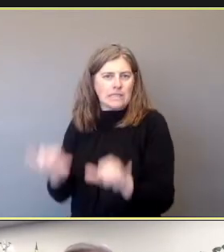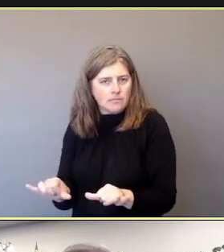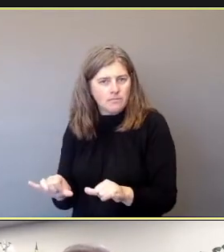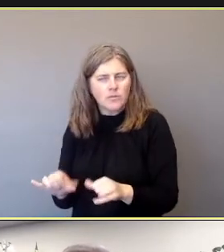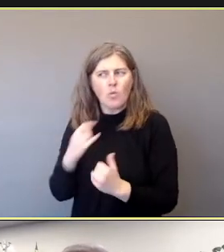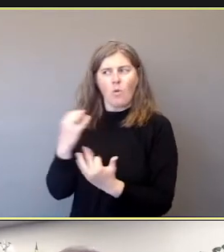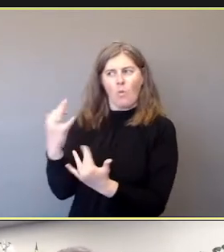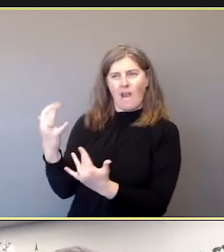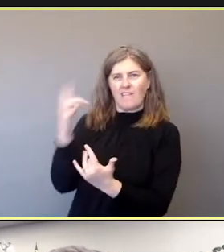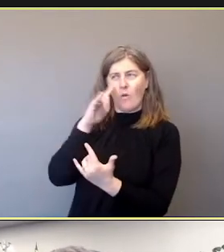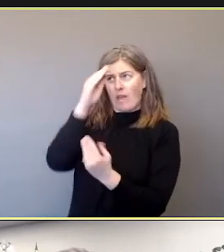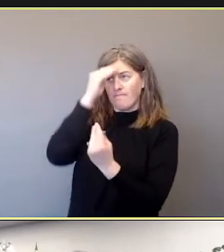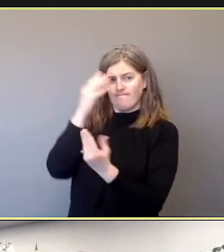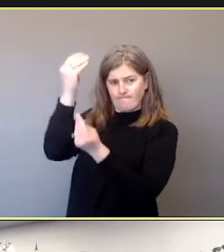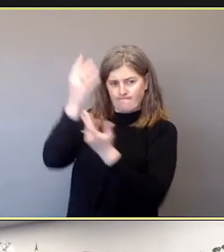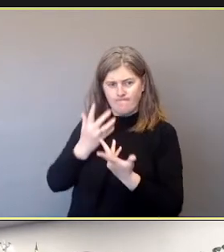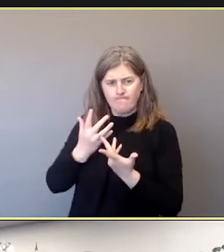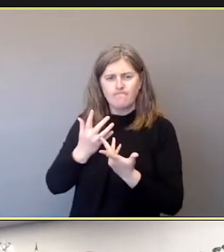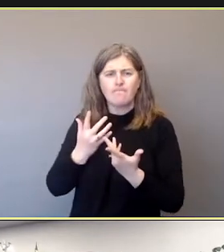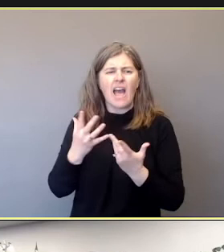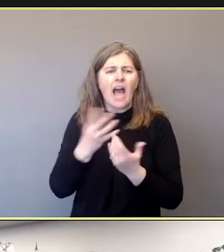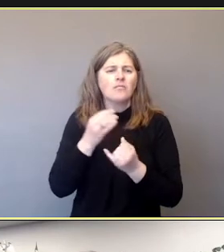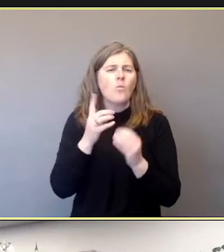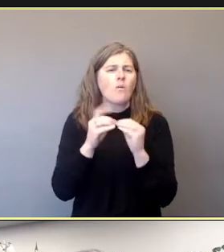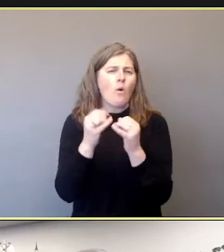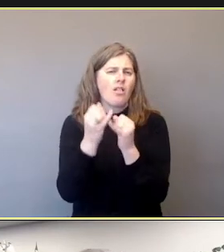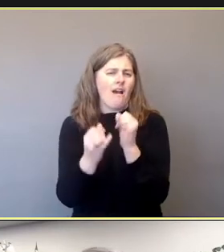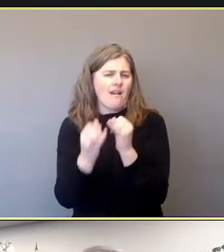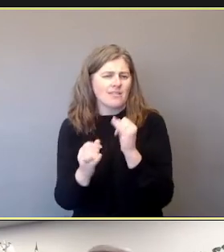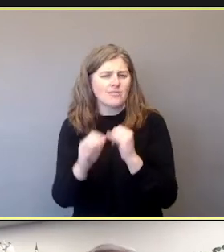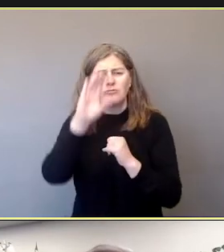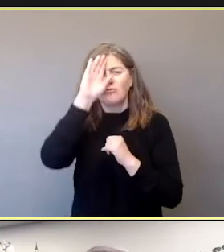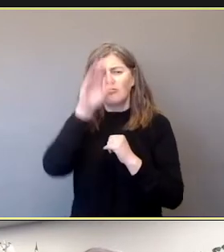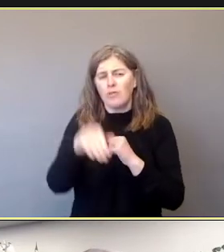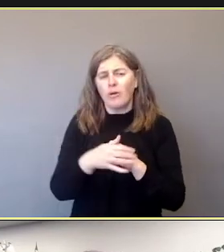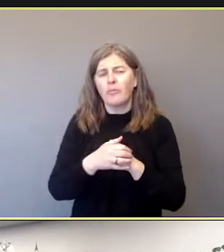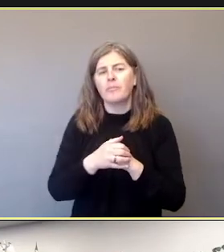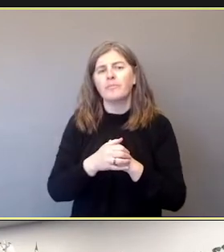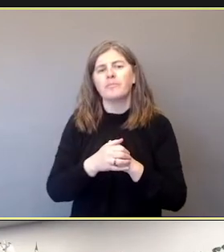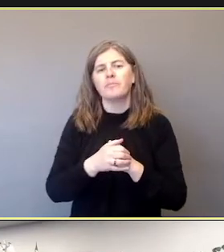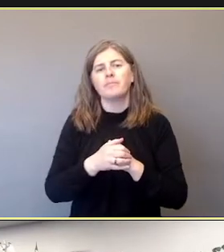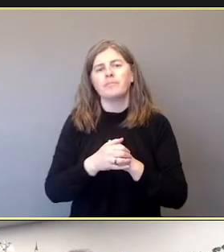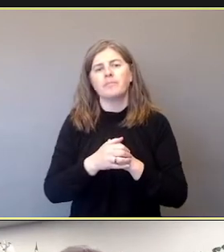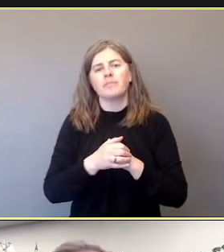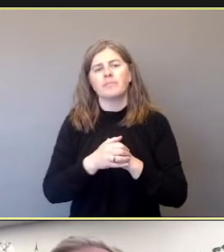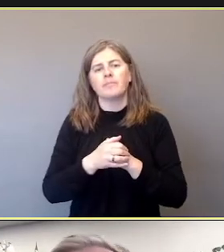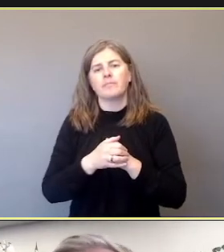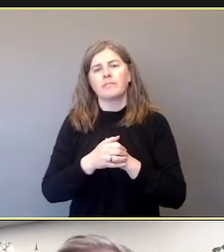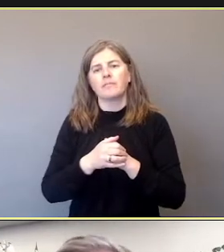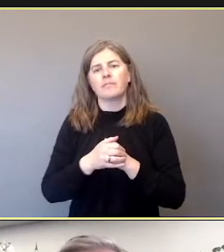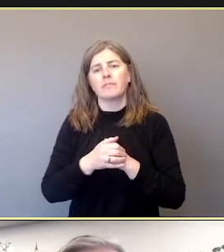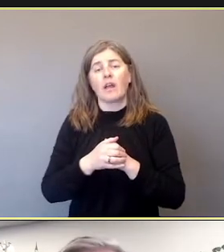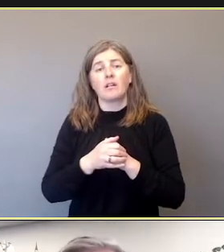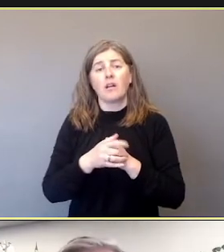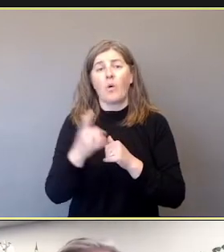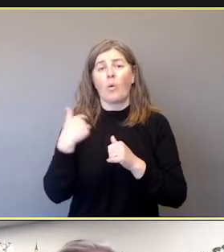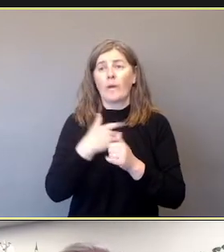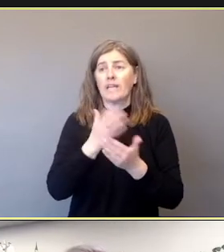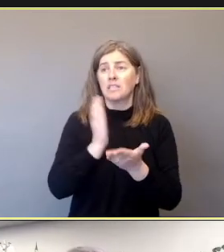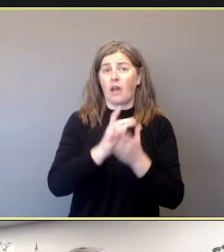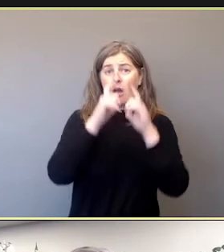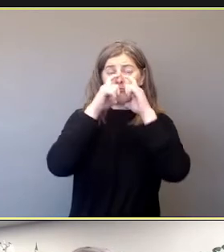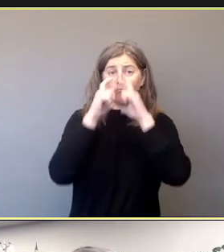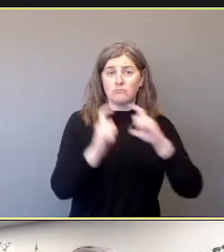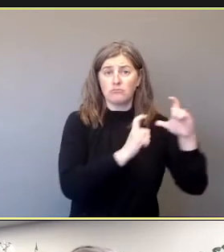data to come in. And then just lastly, I think that taking the mask mandate away is really going to open up a whole